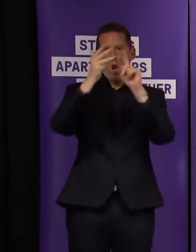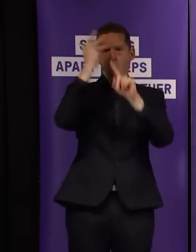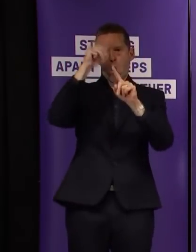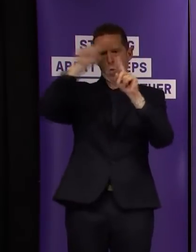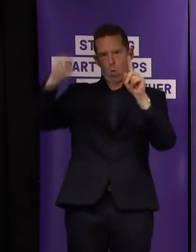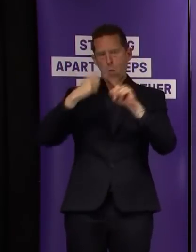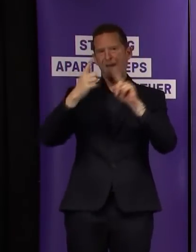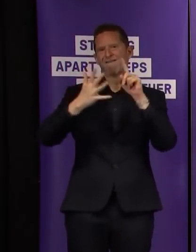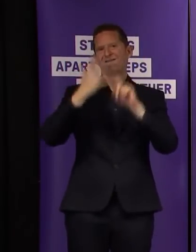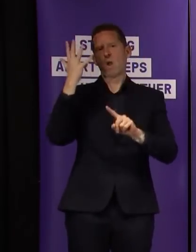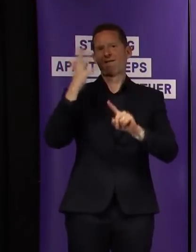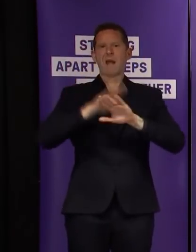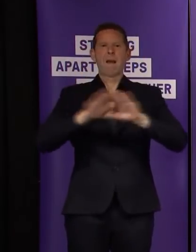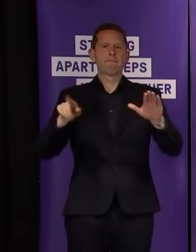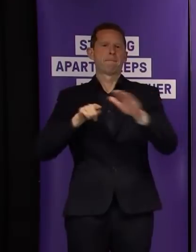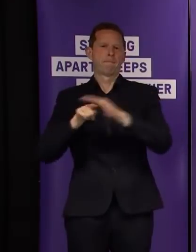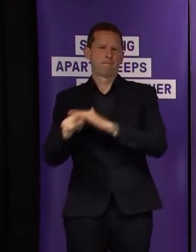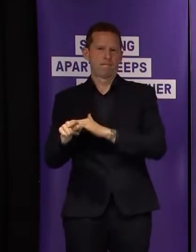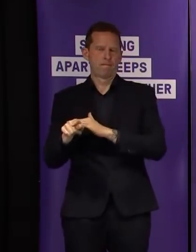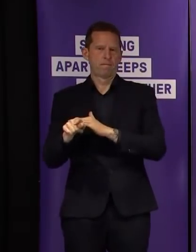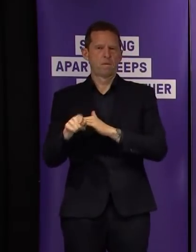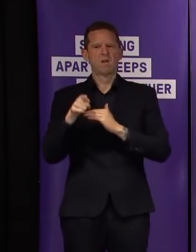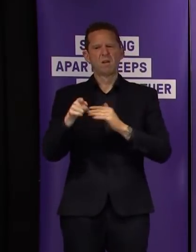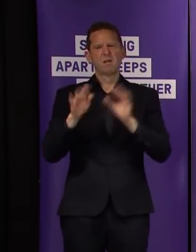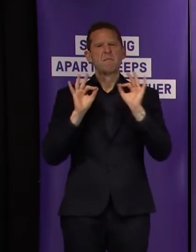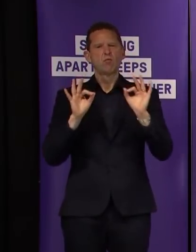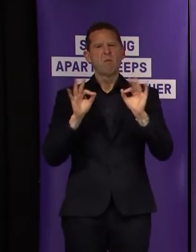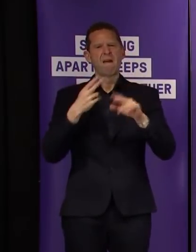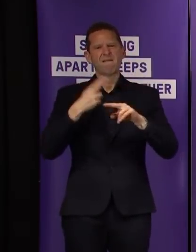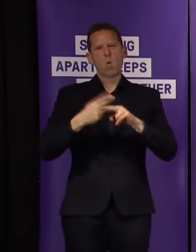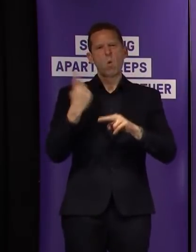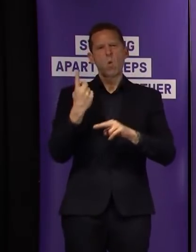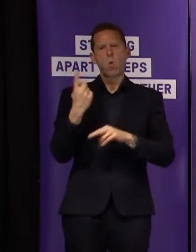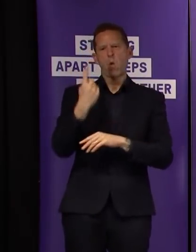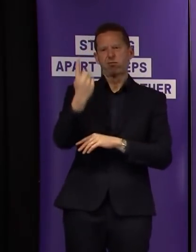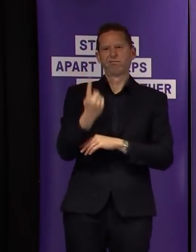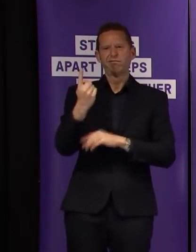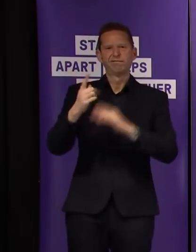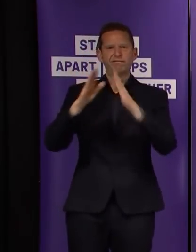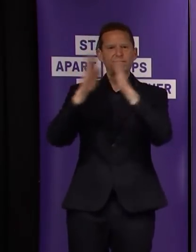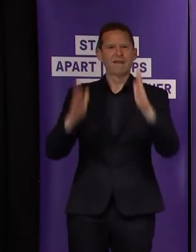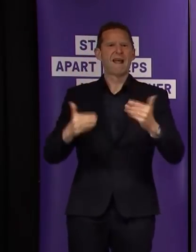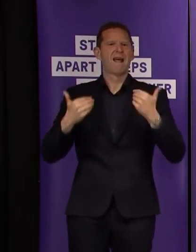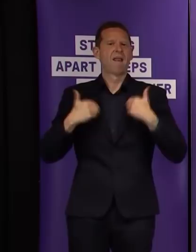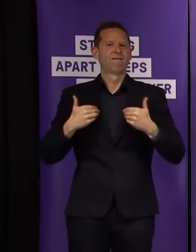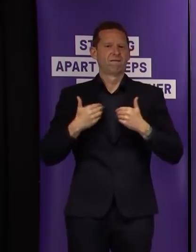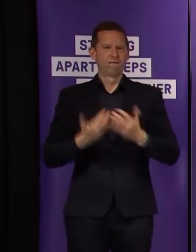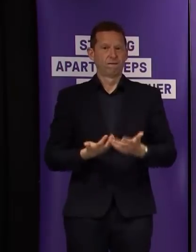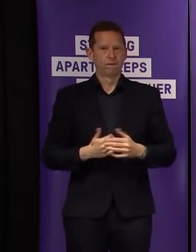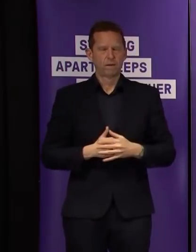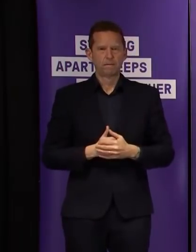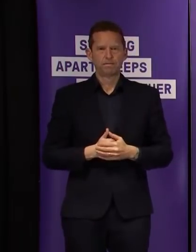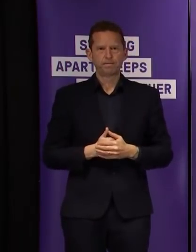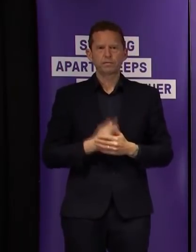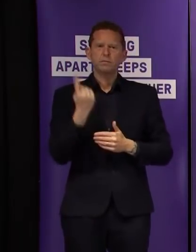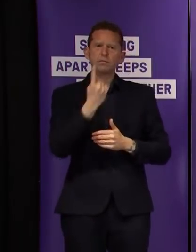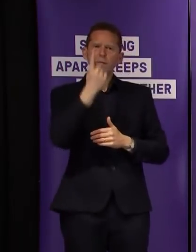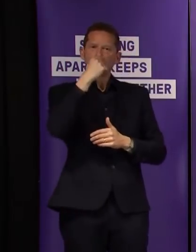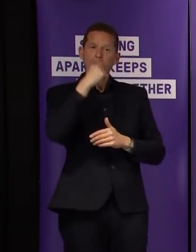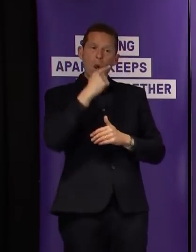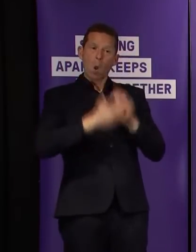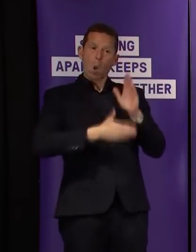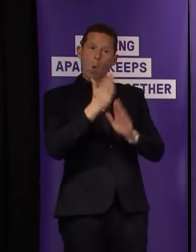partners who don't live in the same household to those who live on their own. Public outdoor gatherings